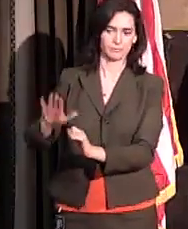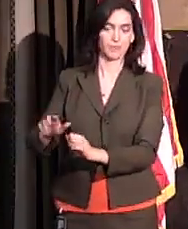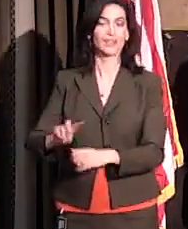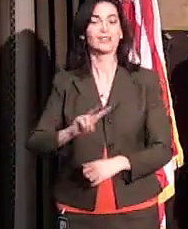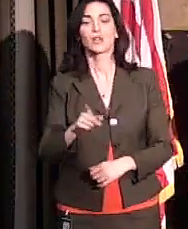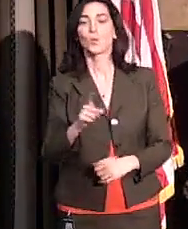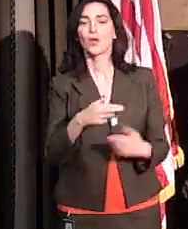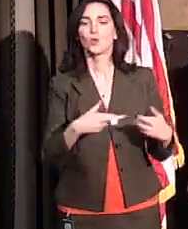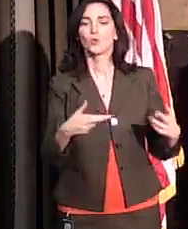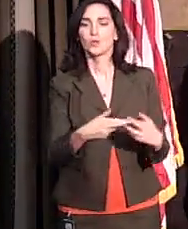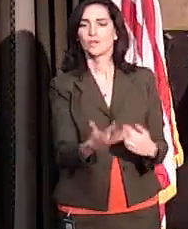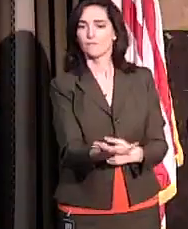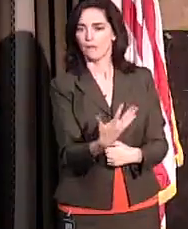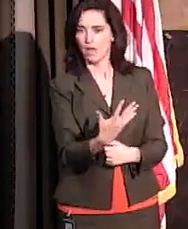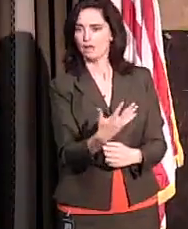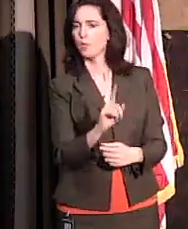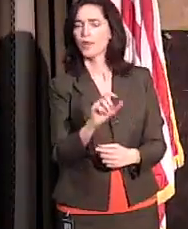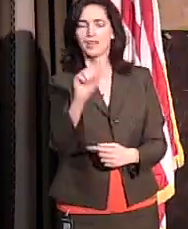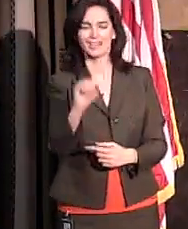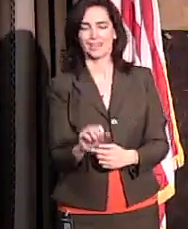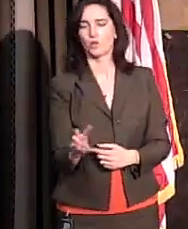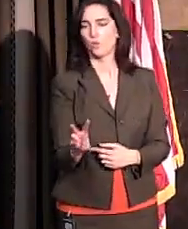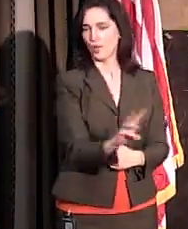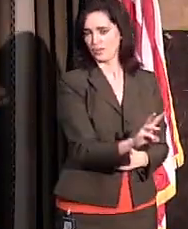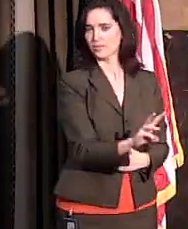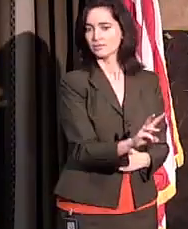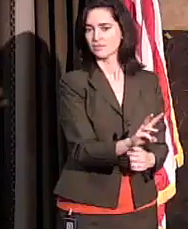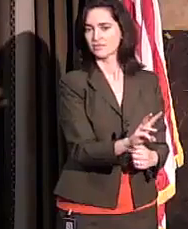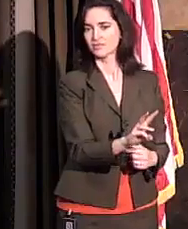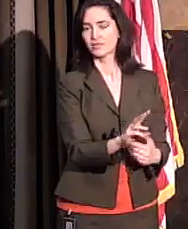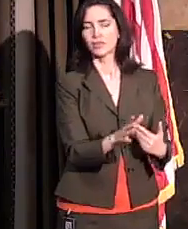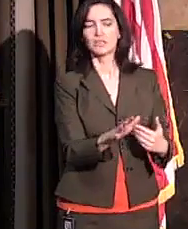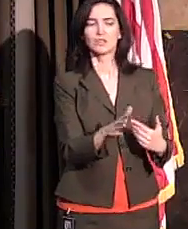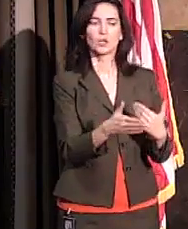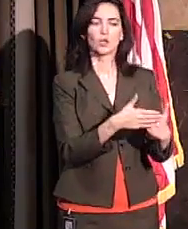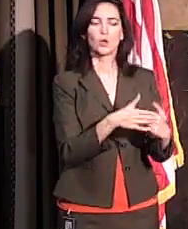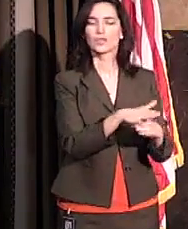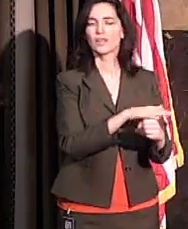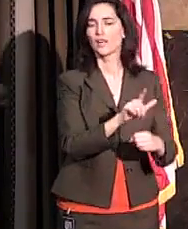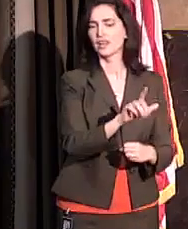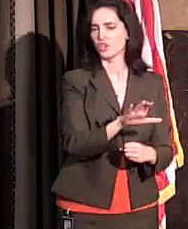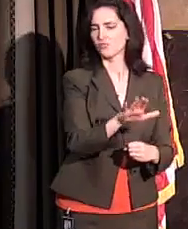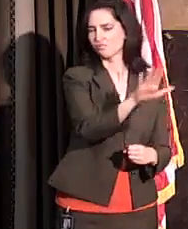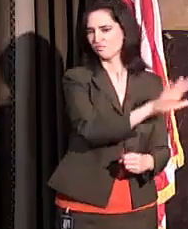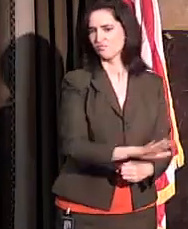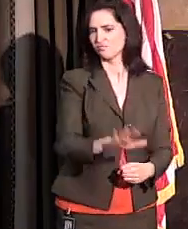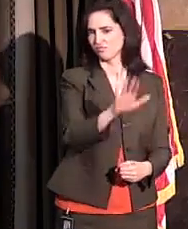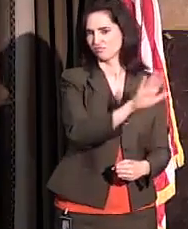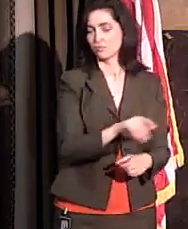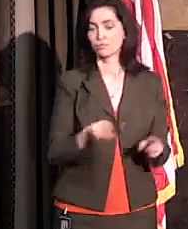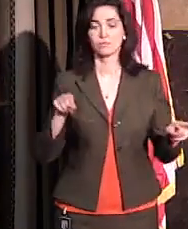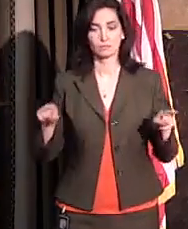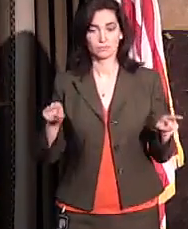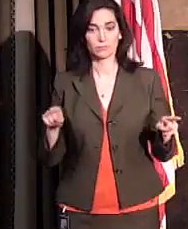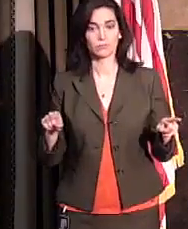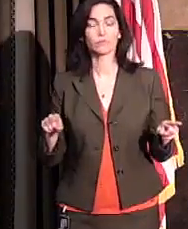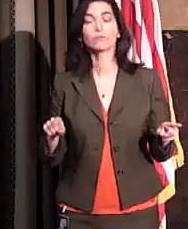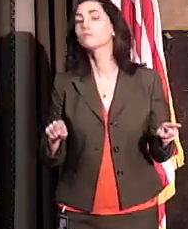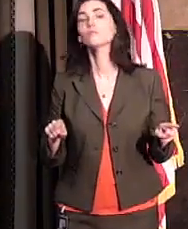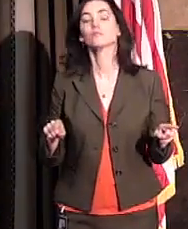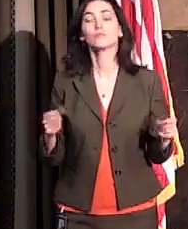in Region 5, which is southwest Louisiana, centered around Lake Charles. The cases are not